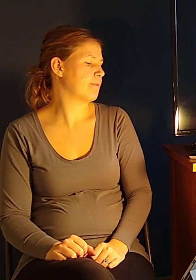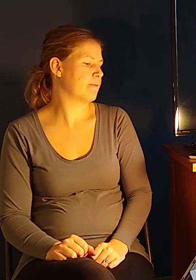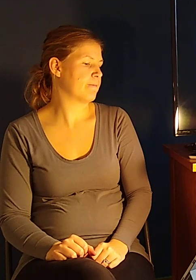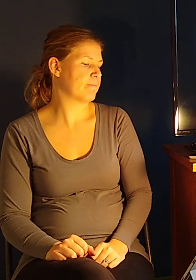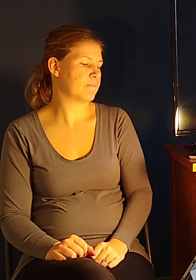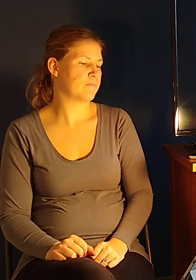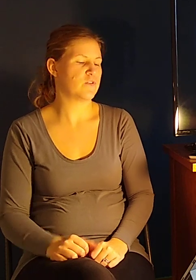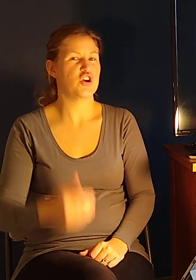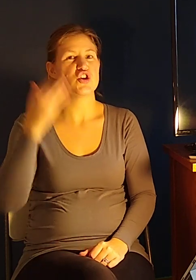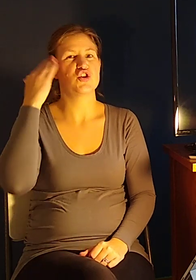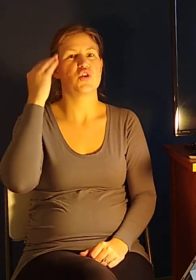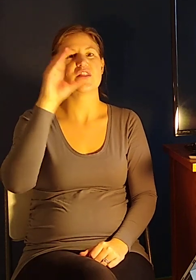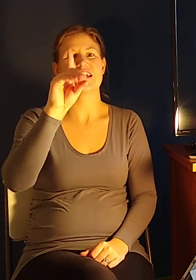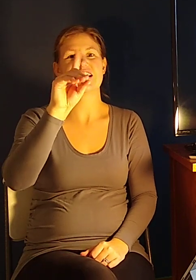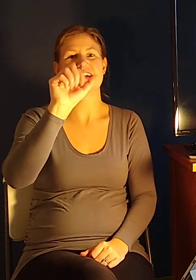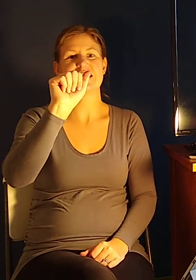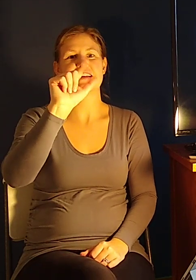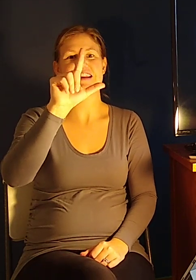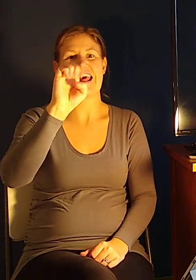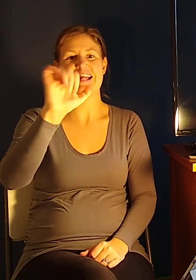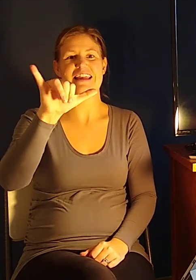The Daley Plaza building with the Picasso.